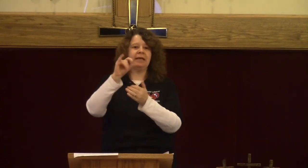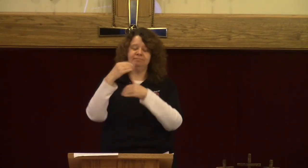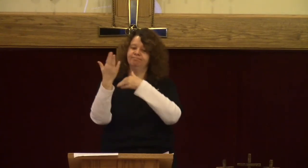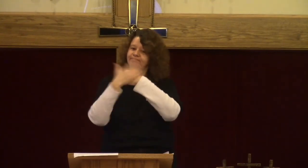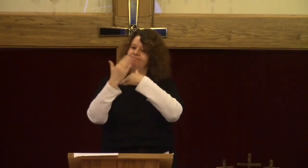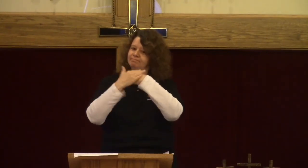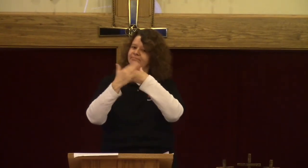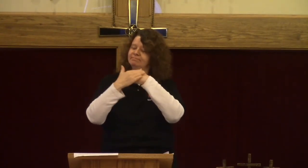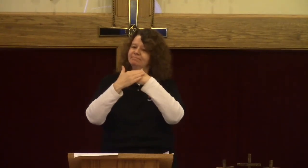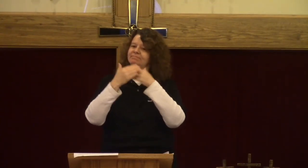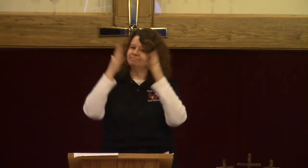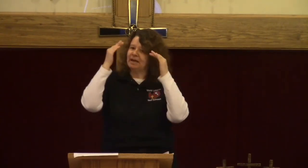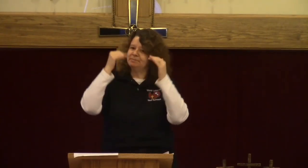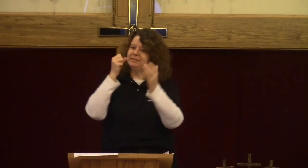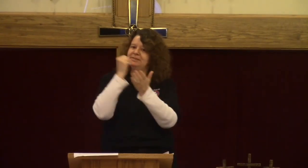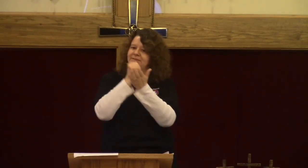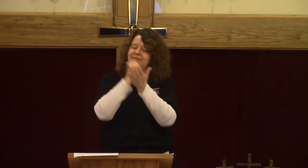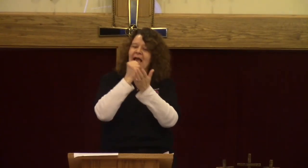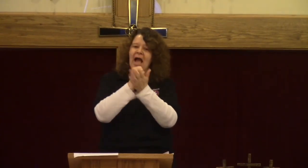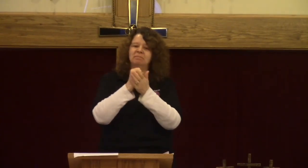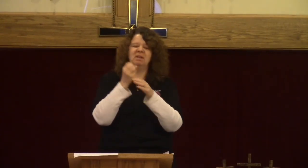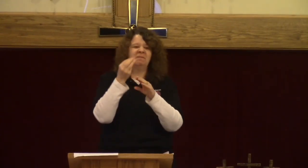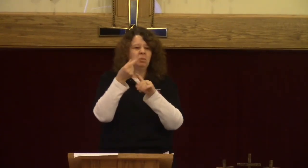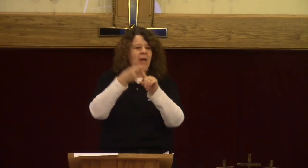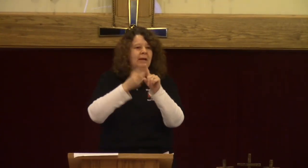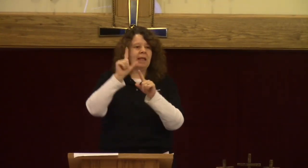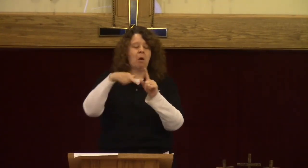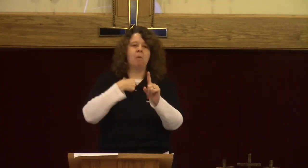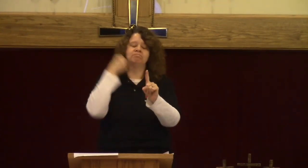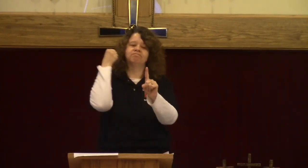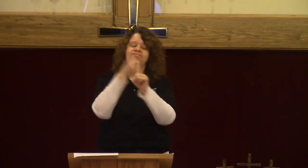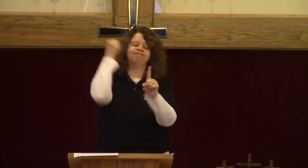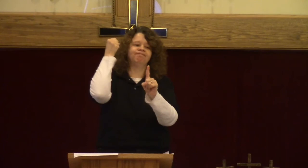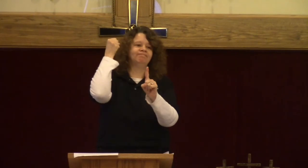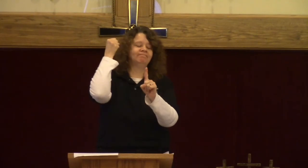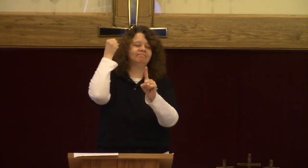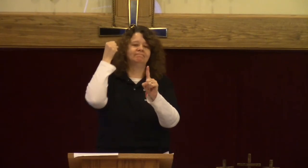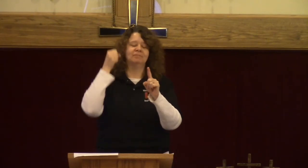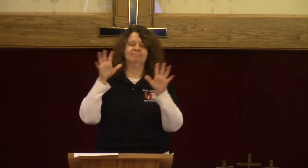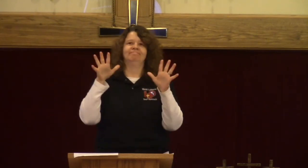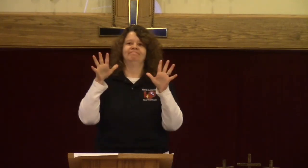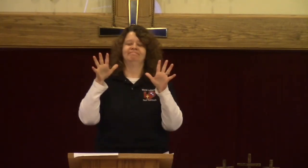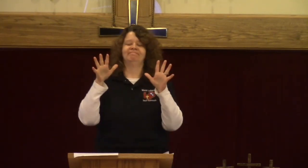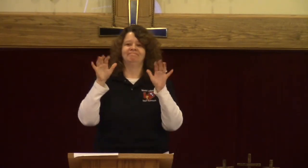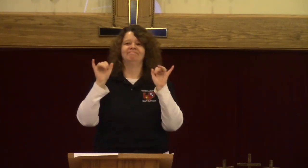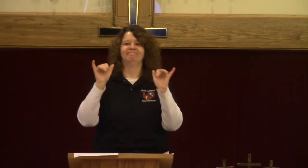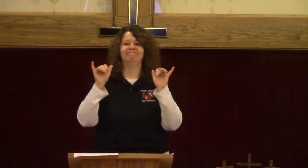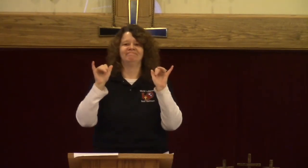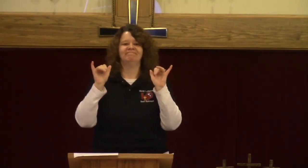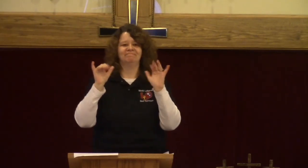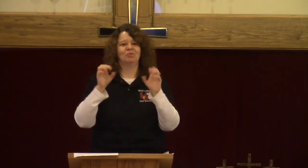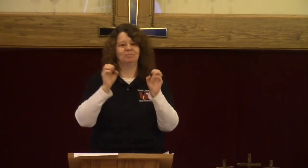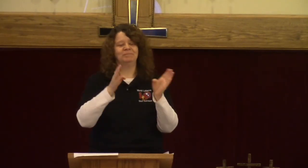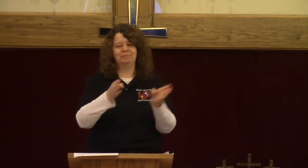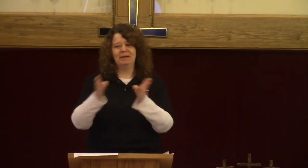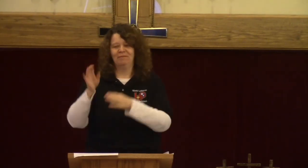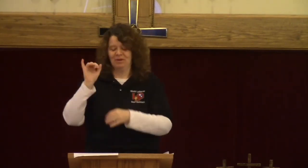you know, he warned me before. You know, before I graduated from DIT, that this is going to happen. Like, wow, a few months later,